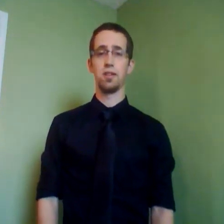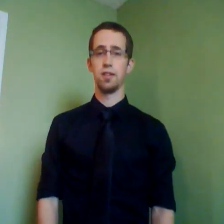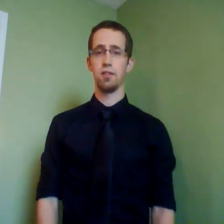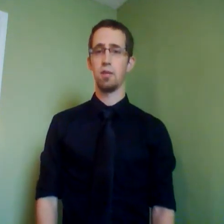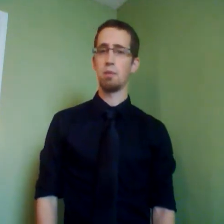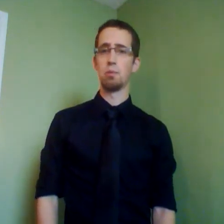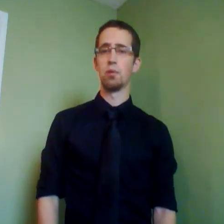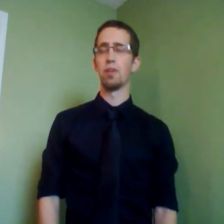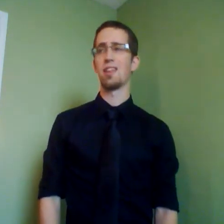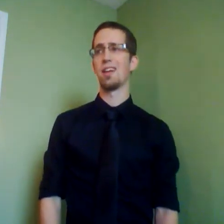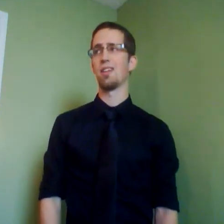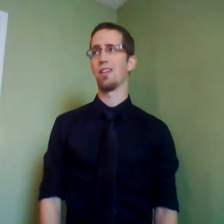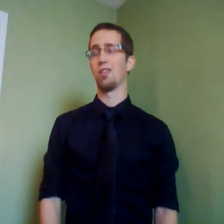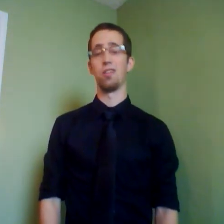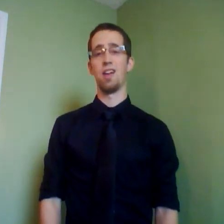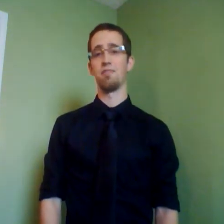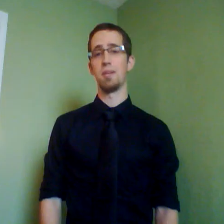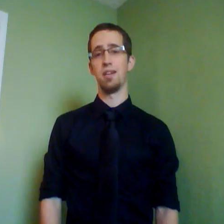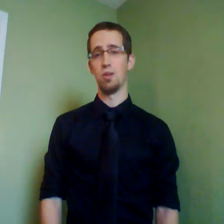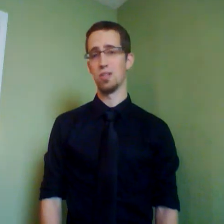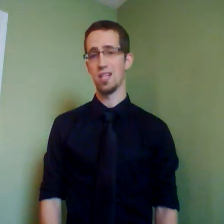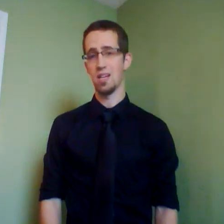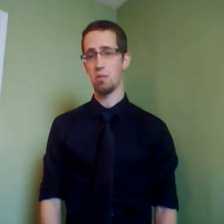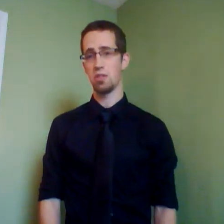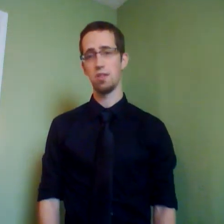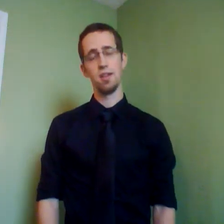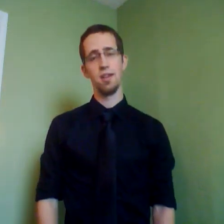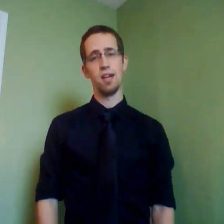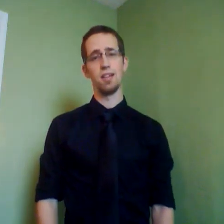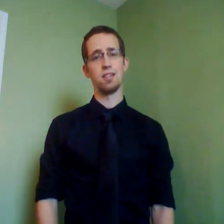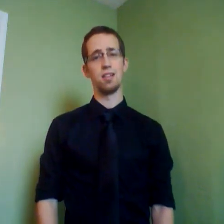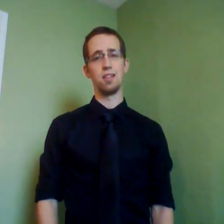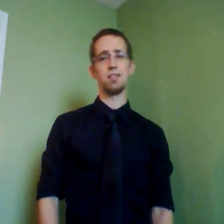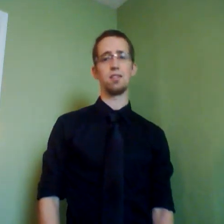clear, many people think they learn the alphabet and they know sign language, and that's not the case.